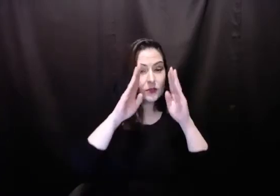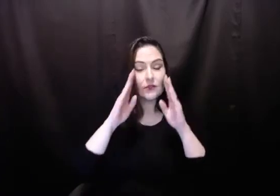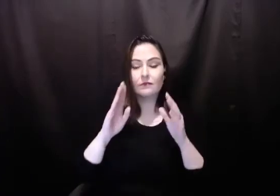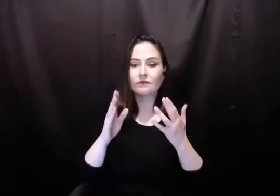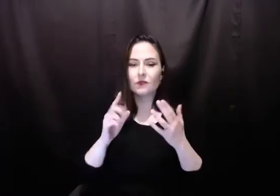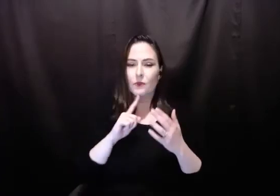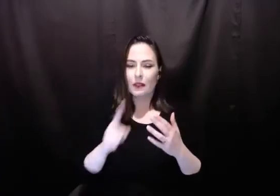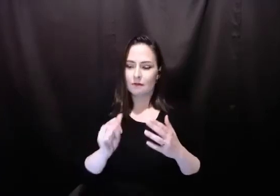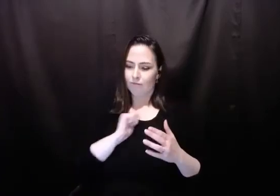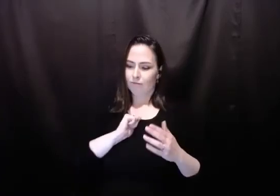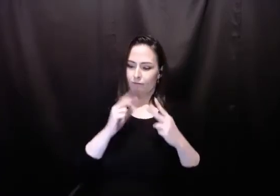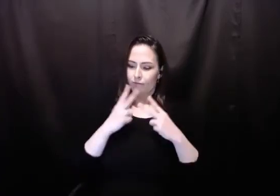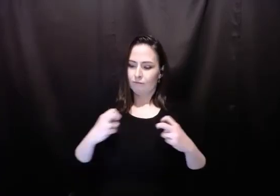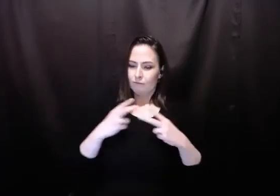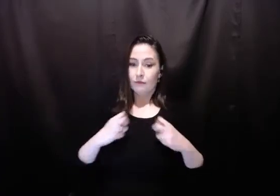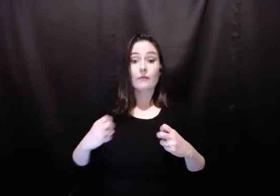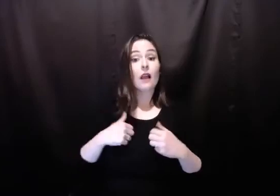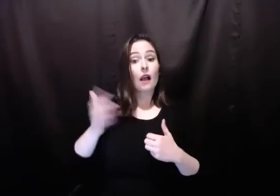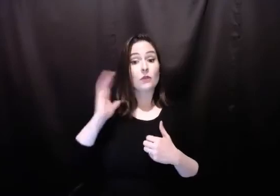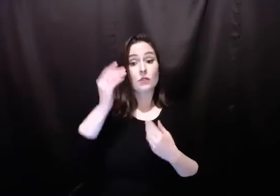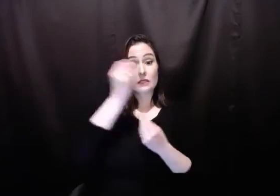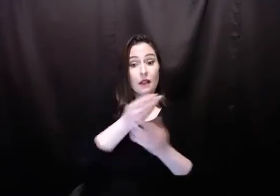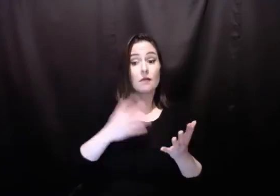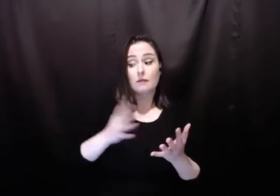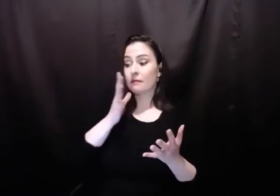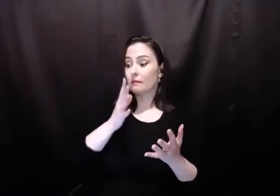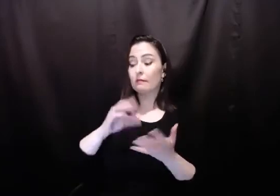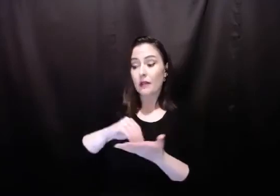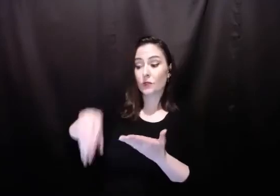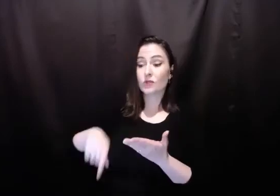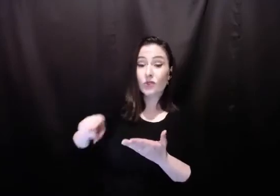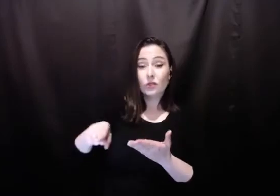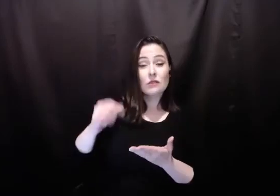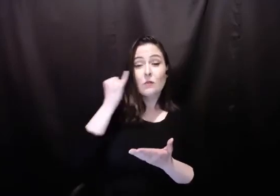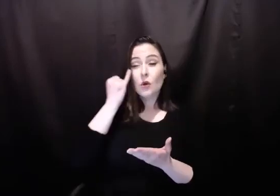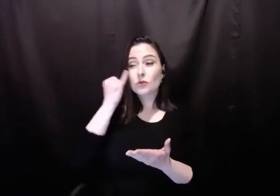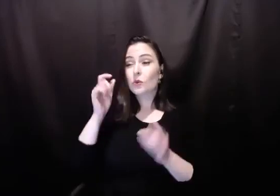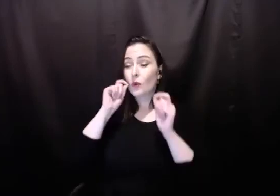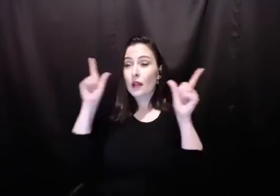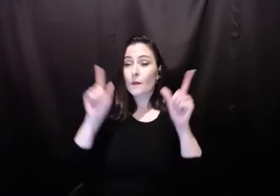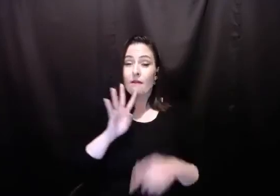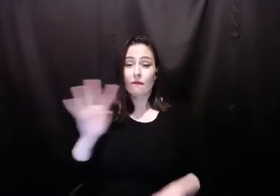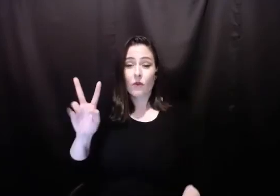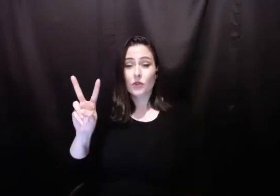and say, I would say, I hope you don't look when you're 40 years old in the mirror and say to yourself, how did I become such a